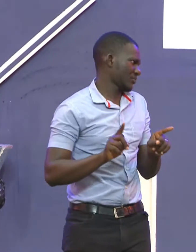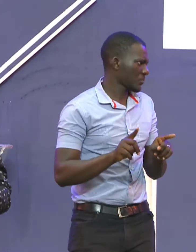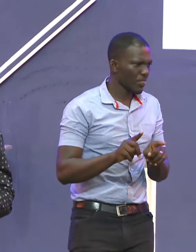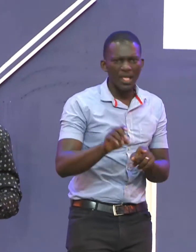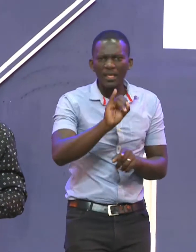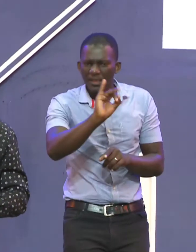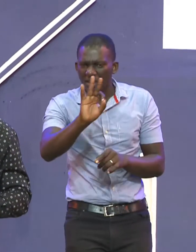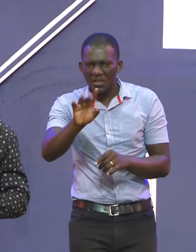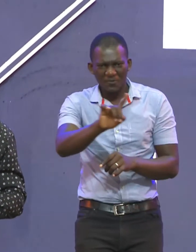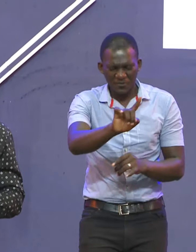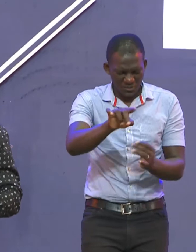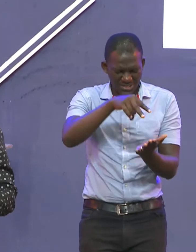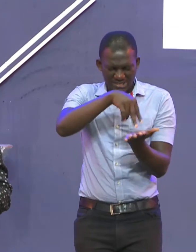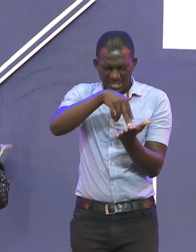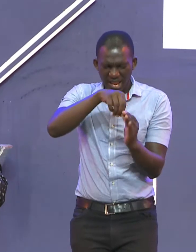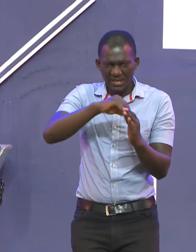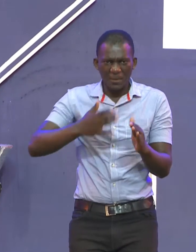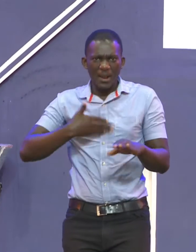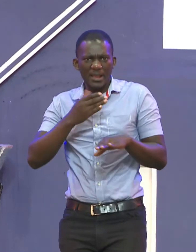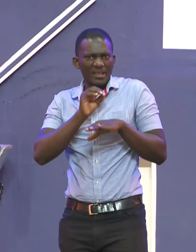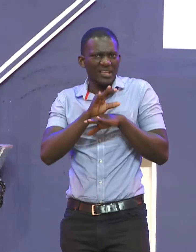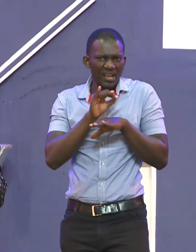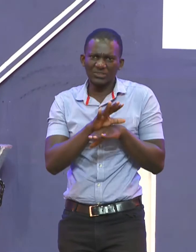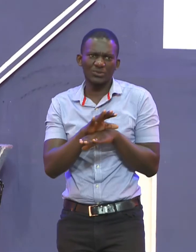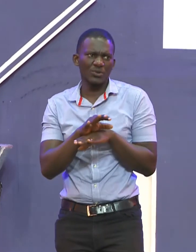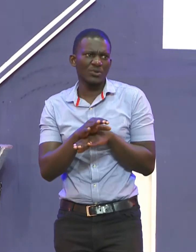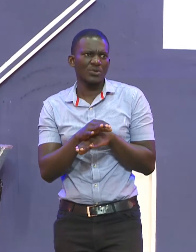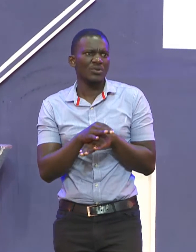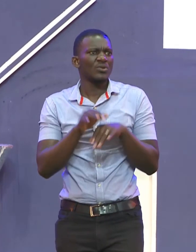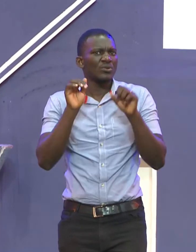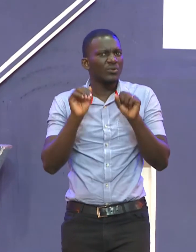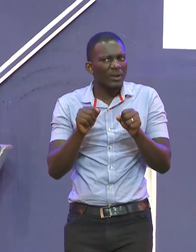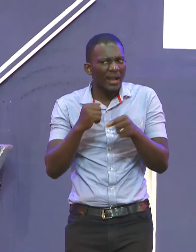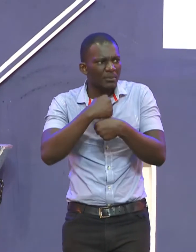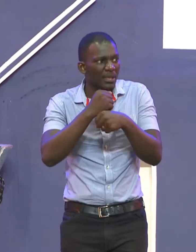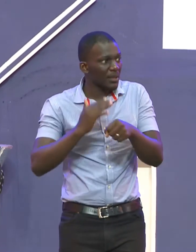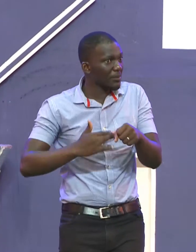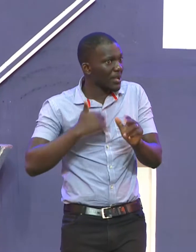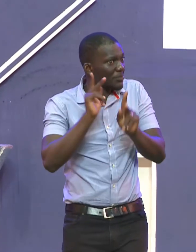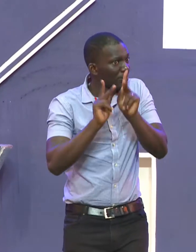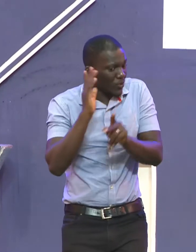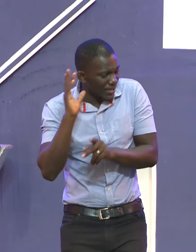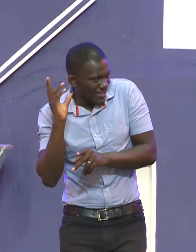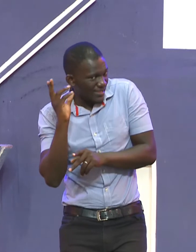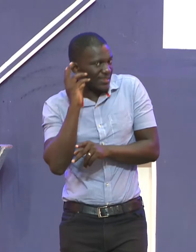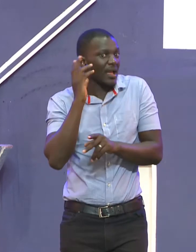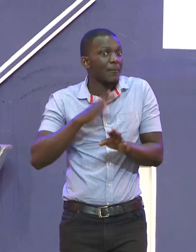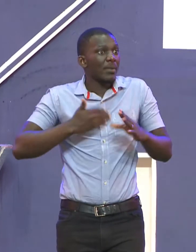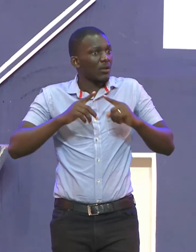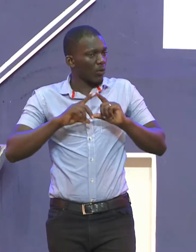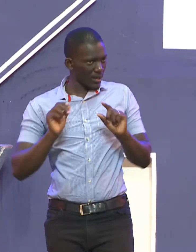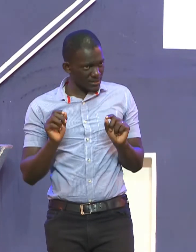mu kuteesa kwange, kale bandiwuliza abantu bange ebigambo byange,